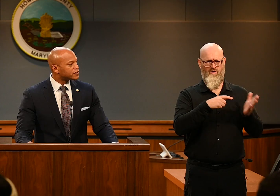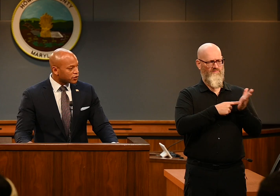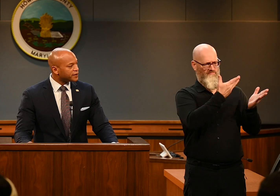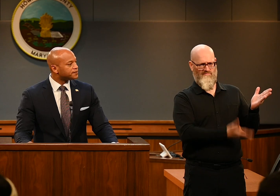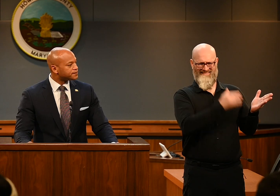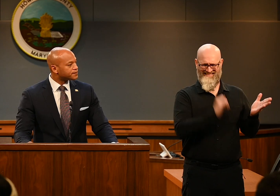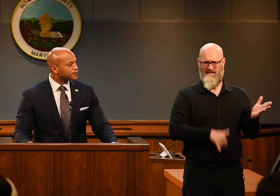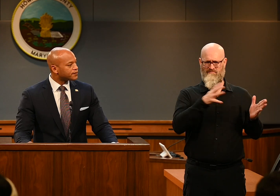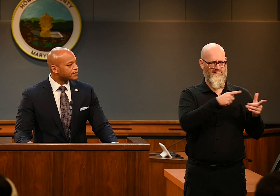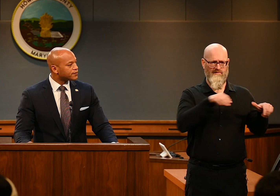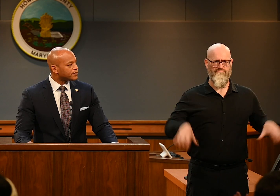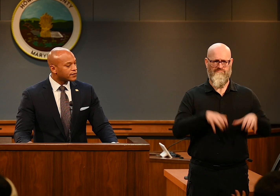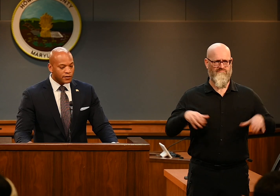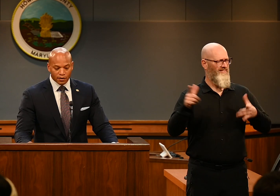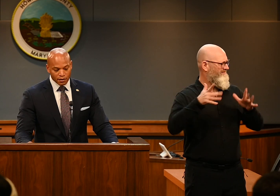County. Truly.